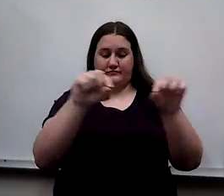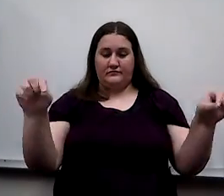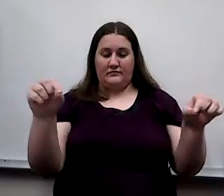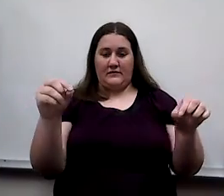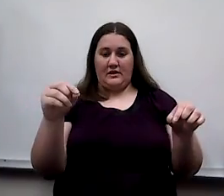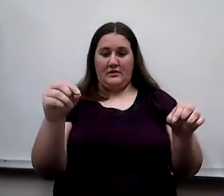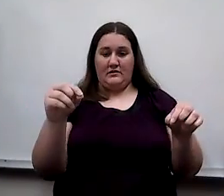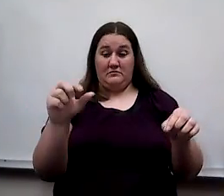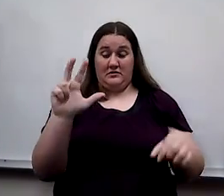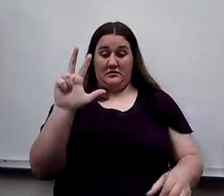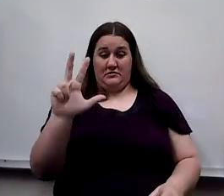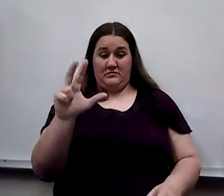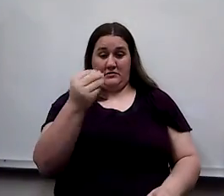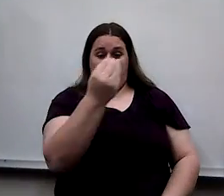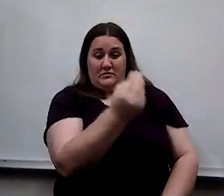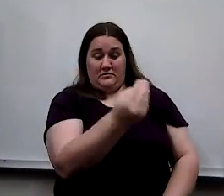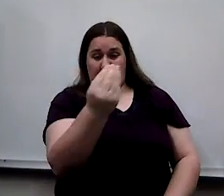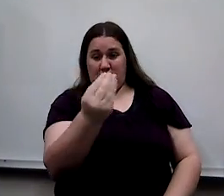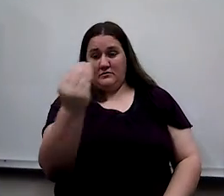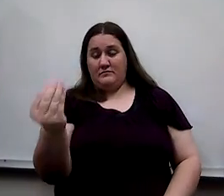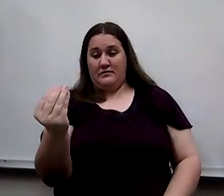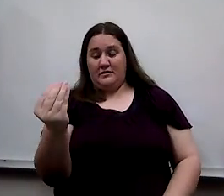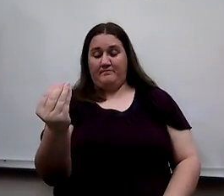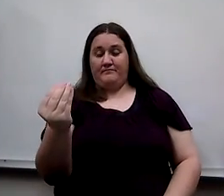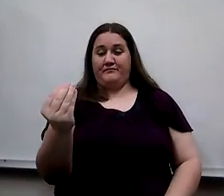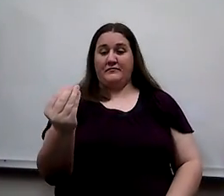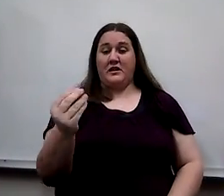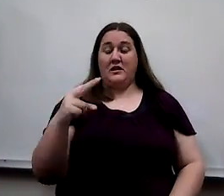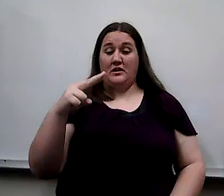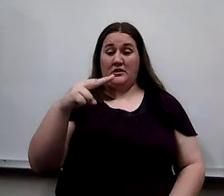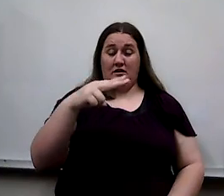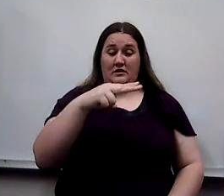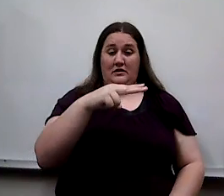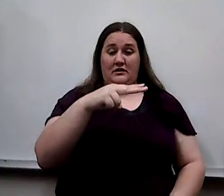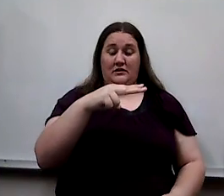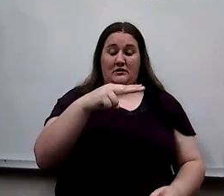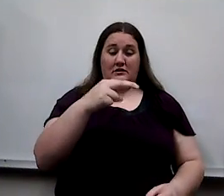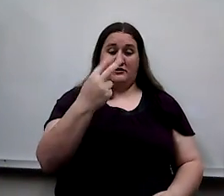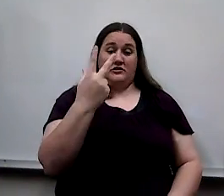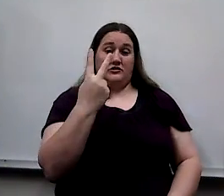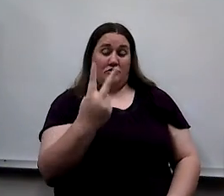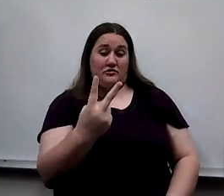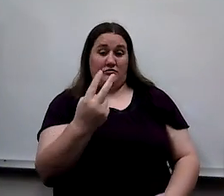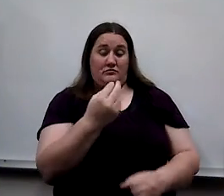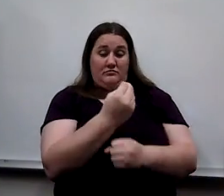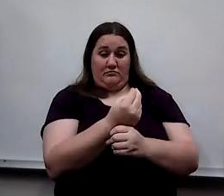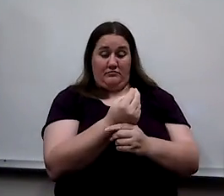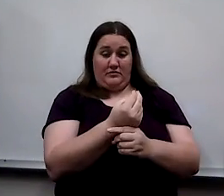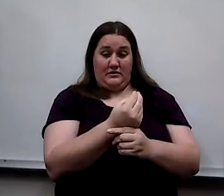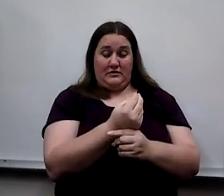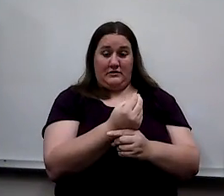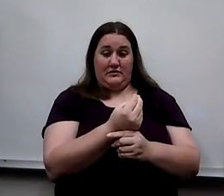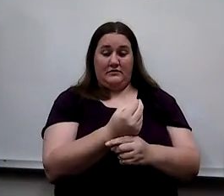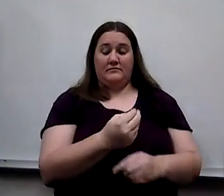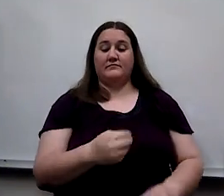the plant will direct its energy into the one remaining bud and produce a rose you will be proud to show